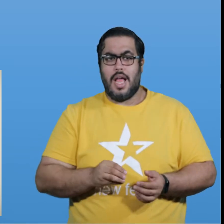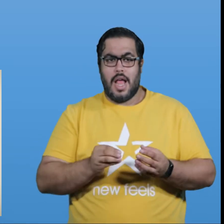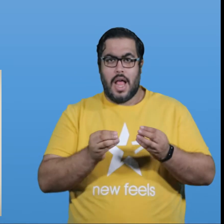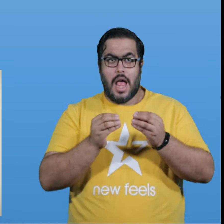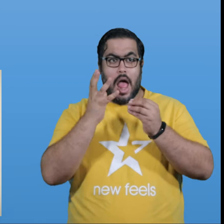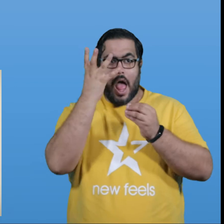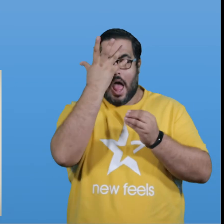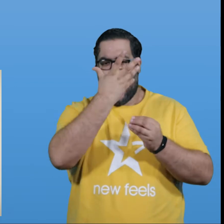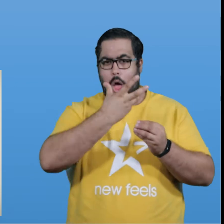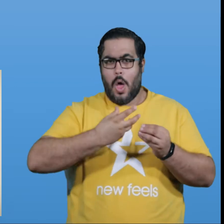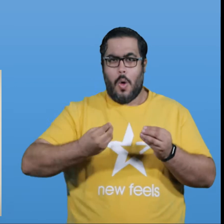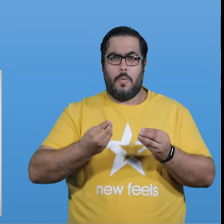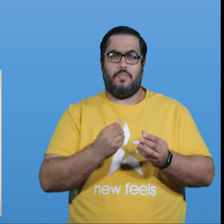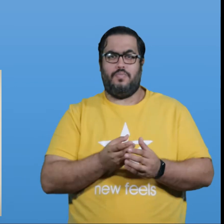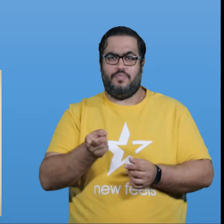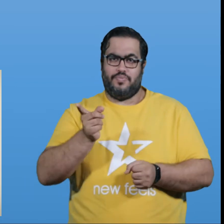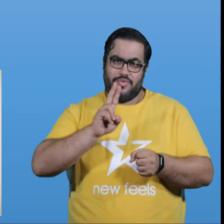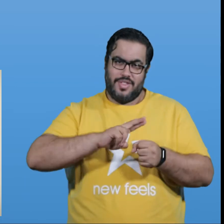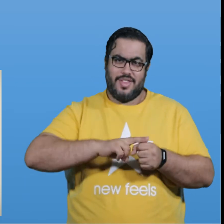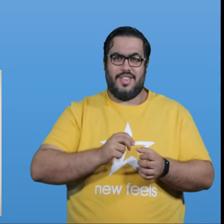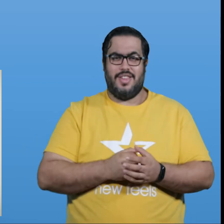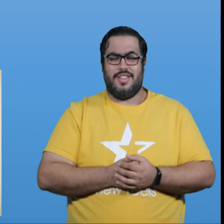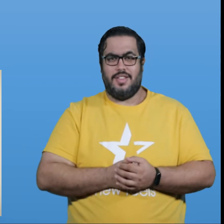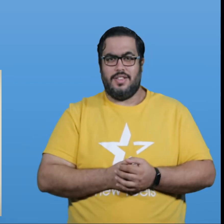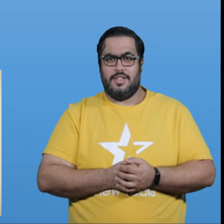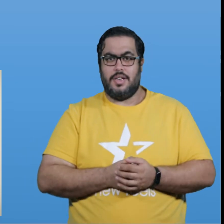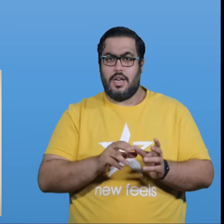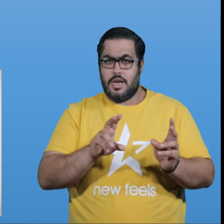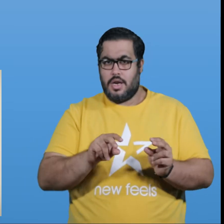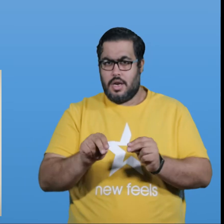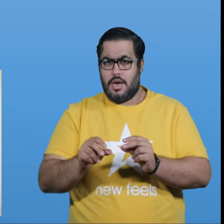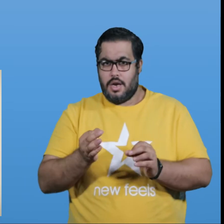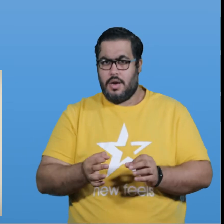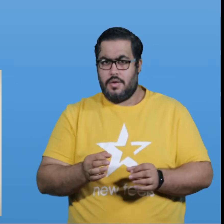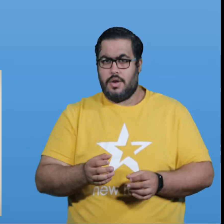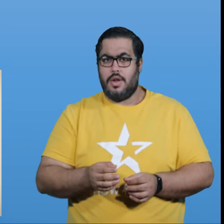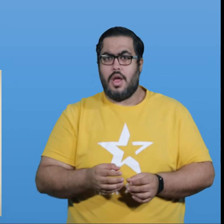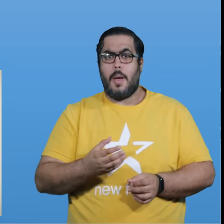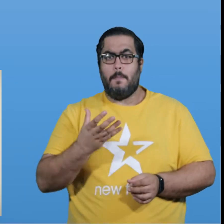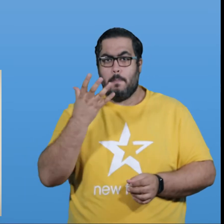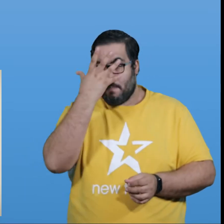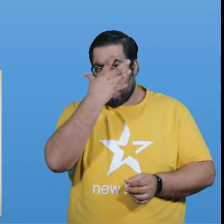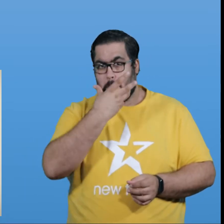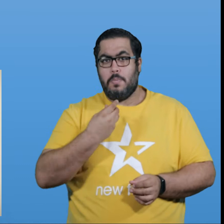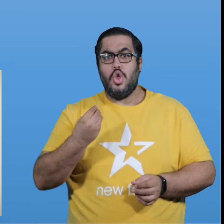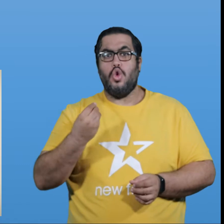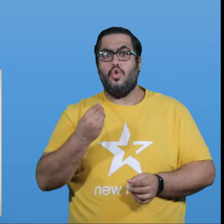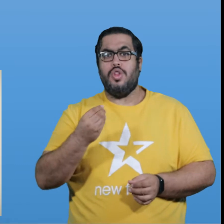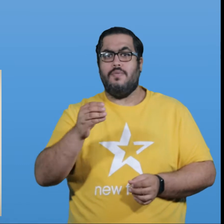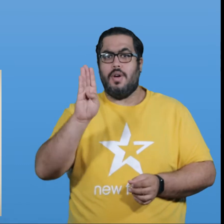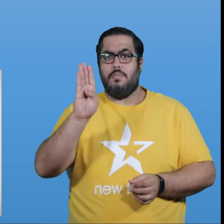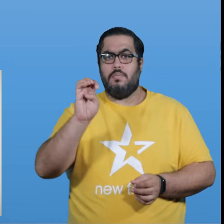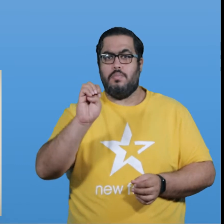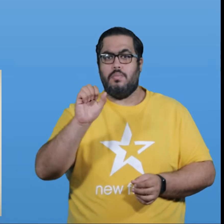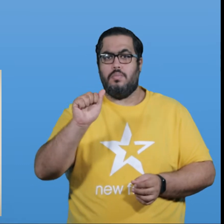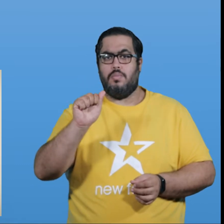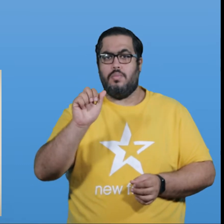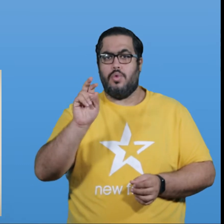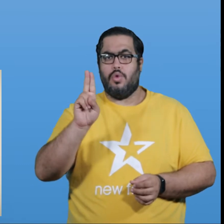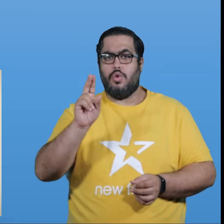For example, the mosque's dome is adorned with Quranic script. Eid Mubarak translates literally to